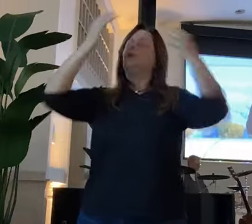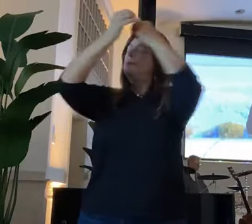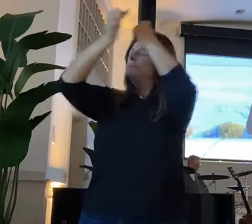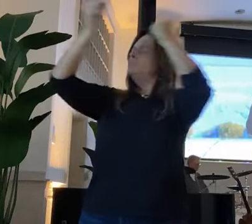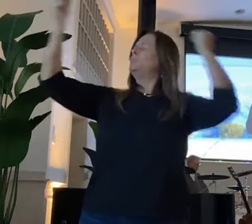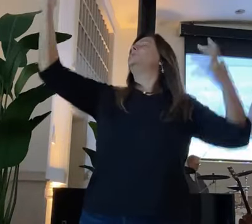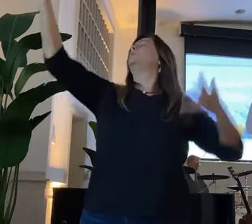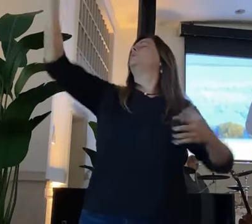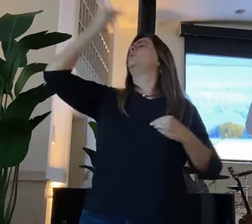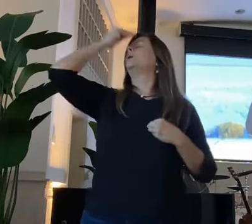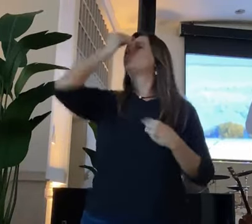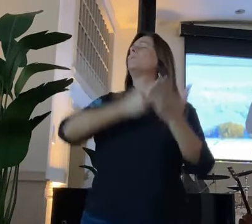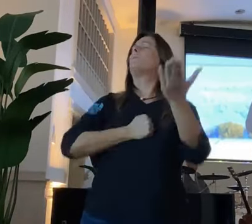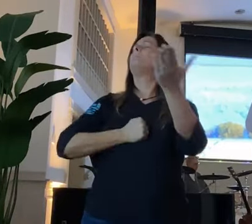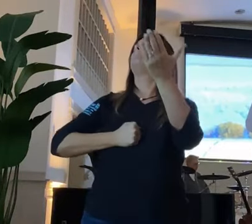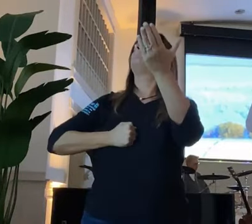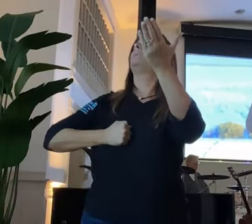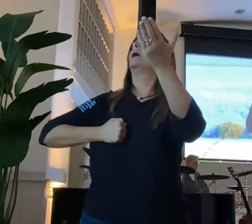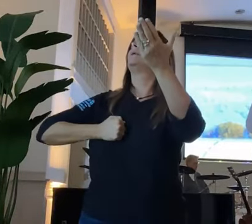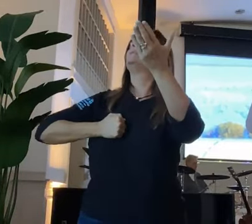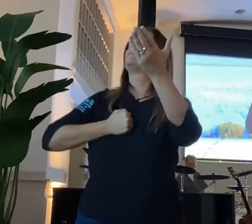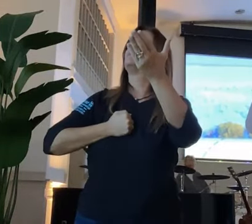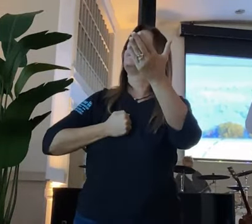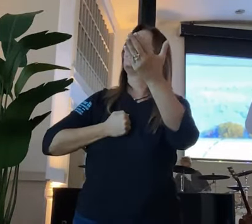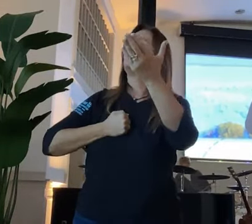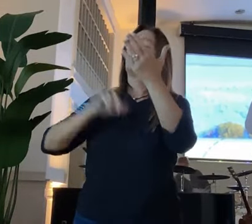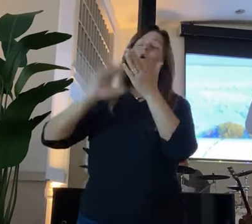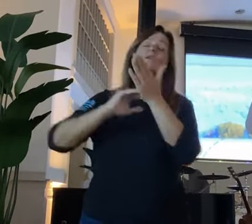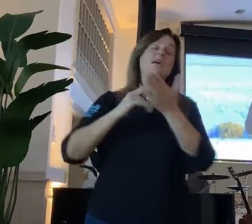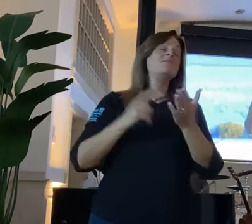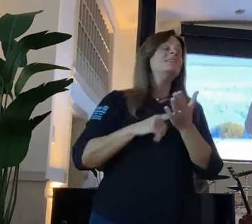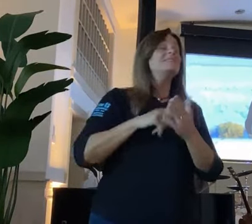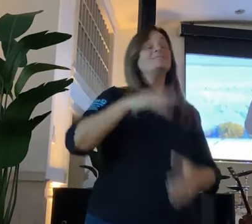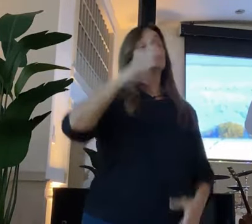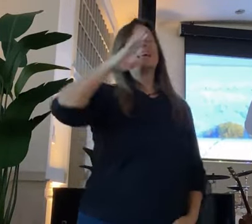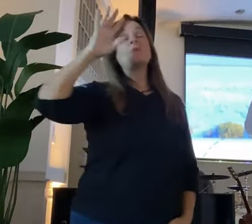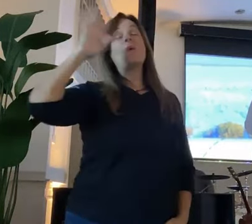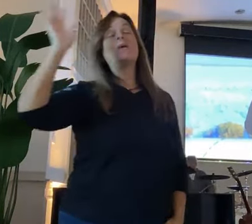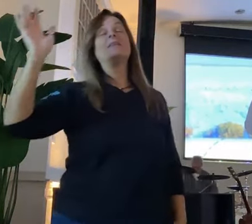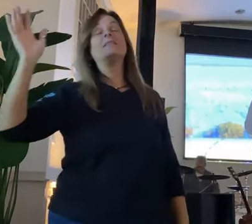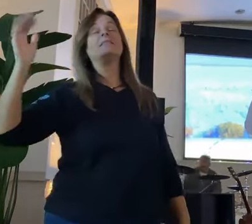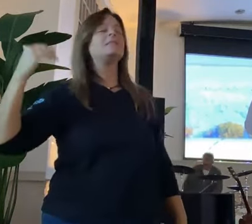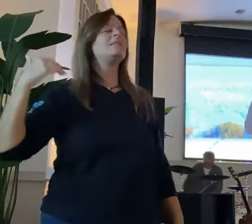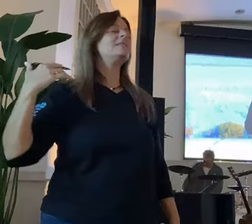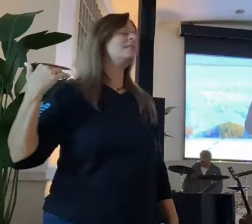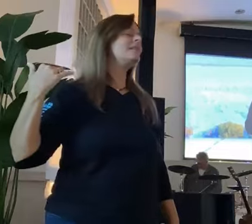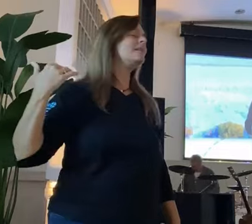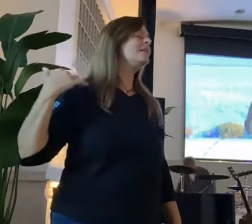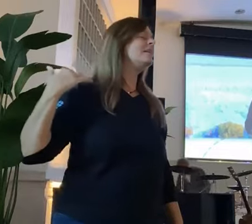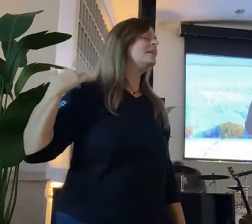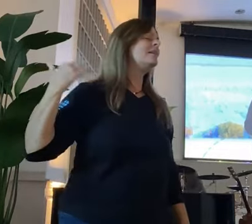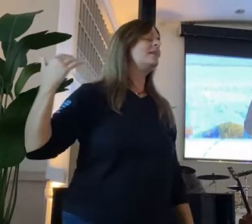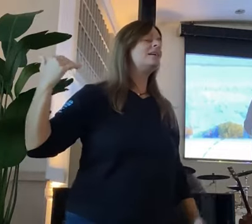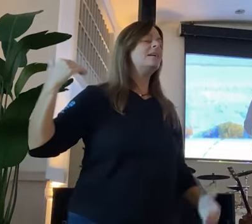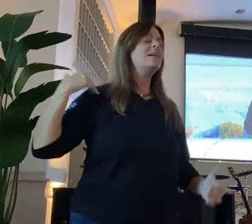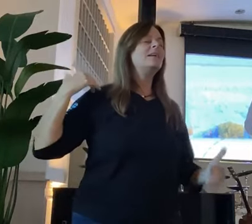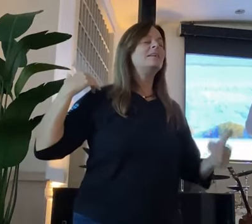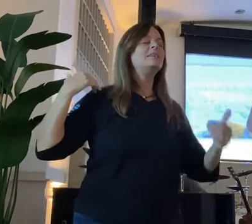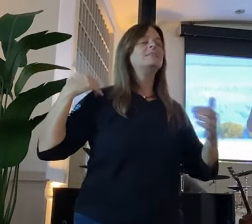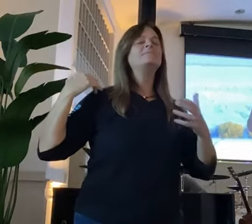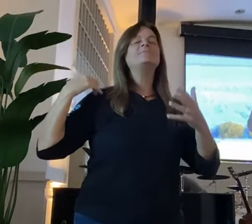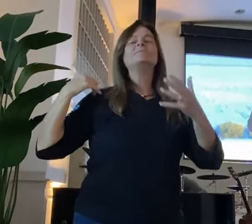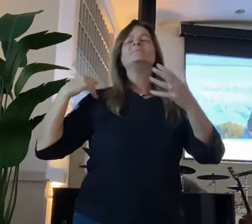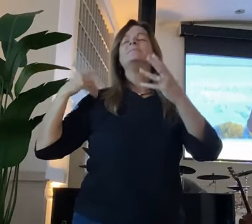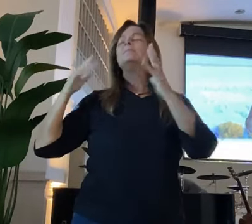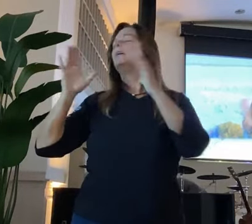start with a prayer of repentance. Forgive us for the times that we ignored Your still small voice, the conviction of Your